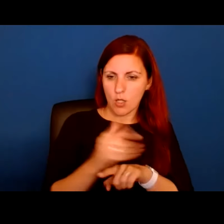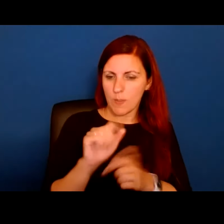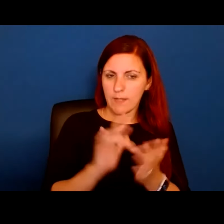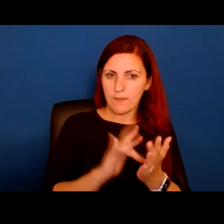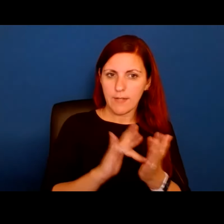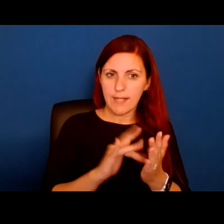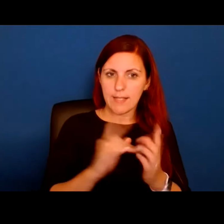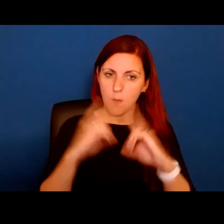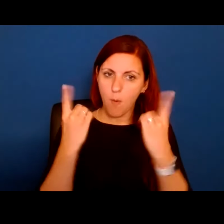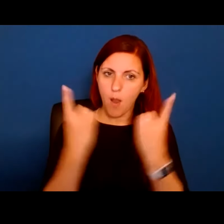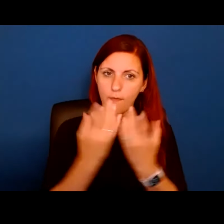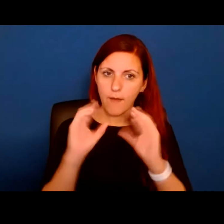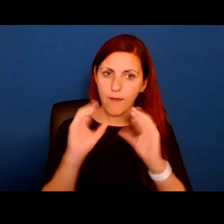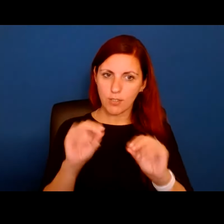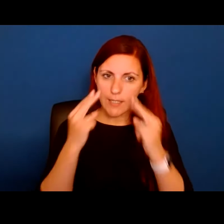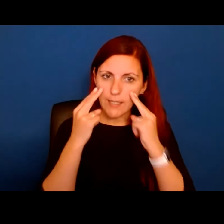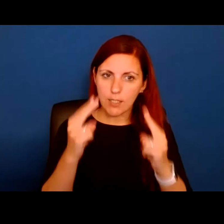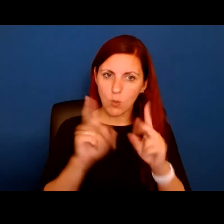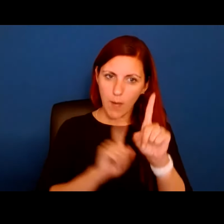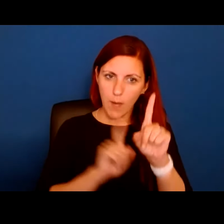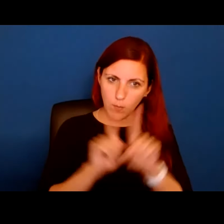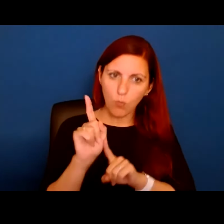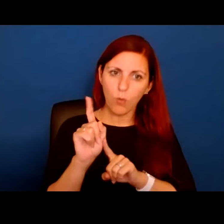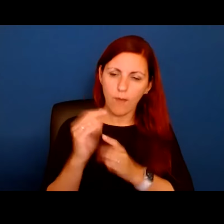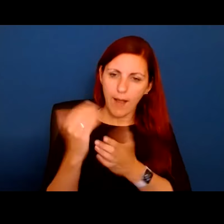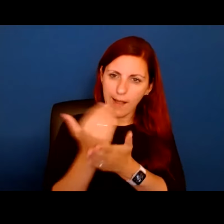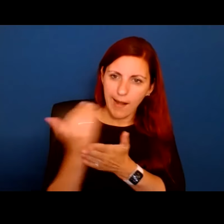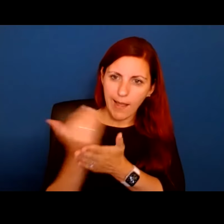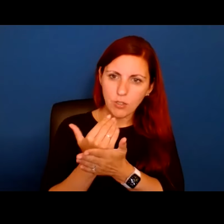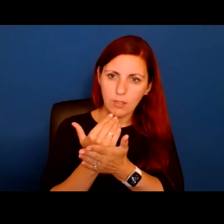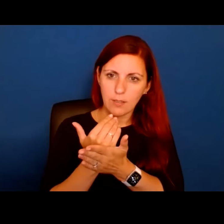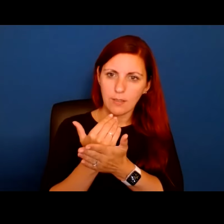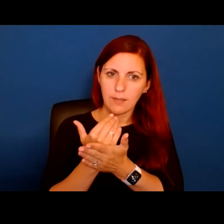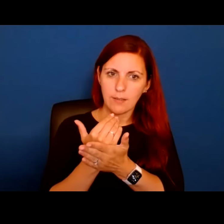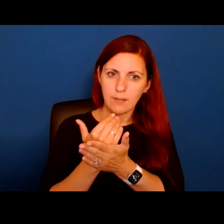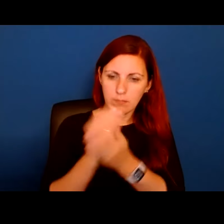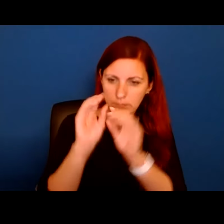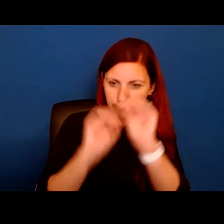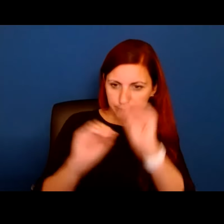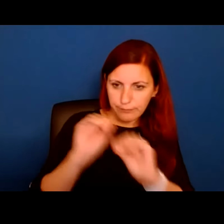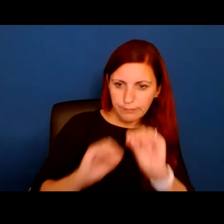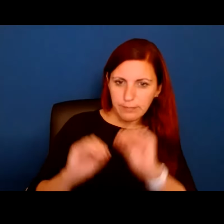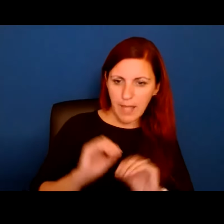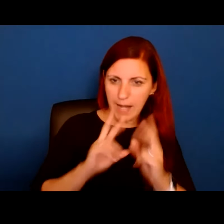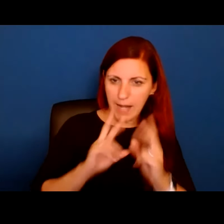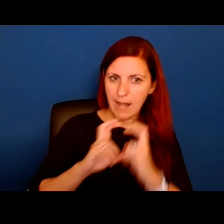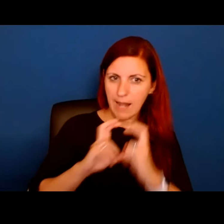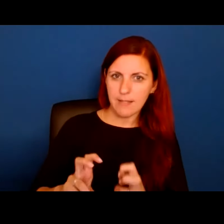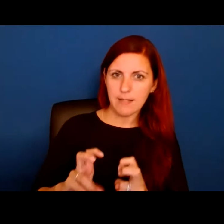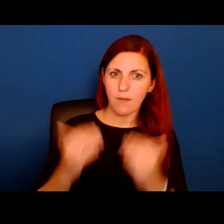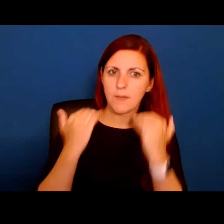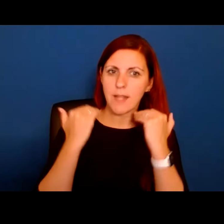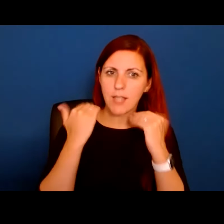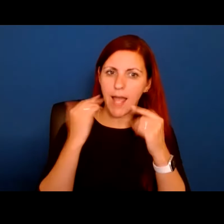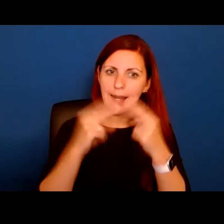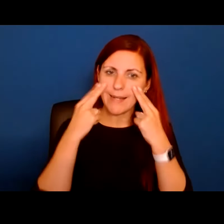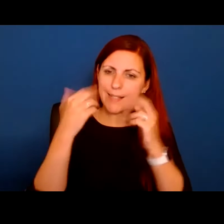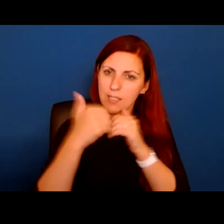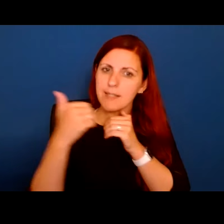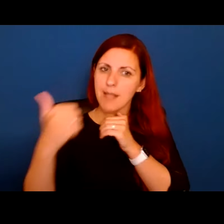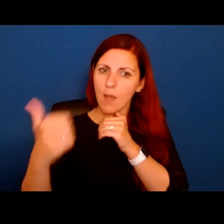needs to improve the collection, correlation and analysis of data about bullying in schools, but it also needs to separate out